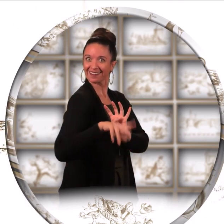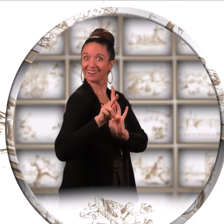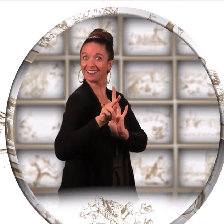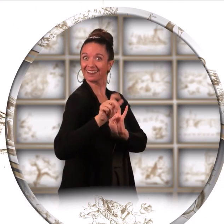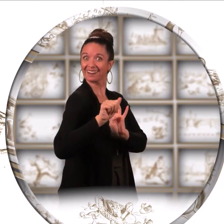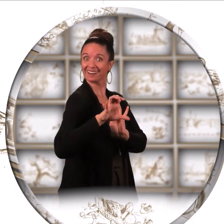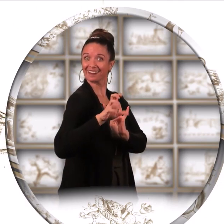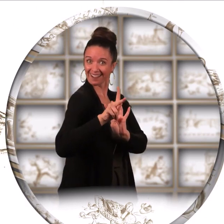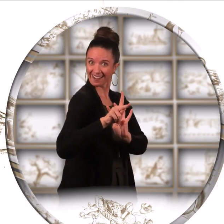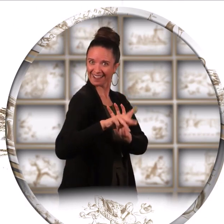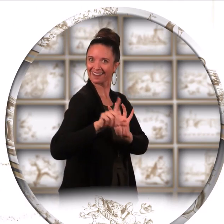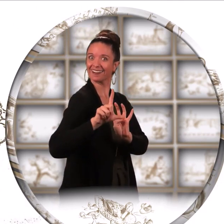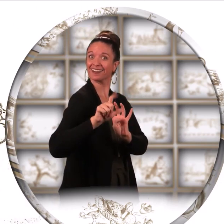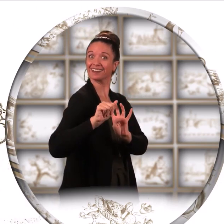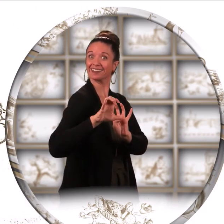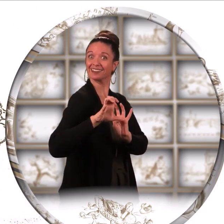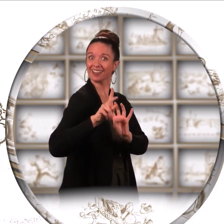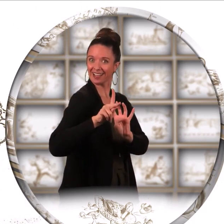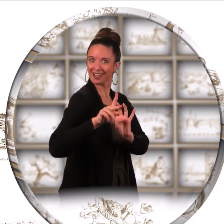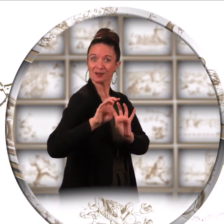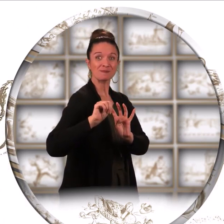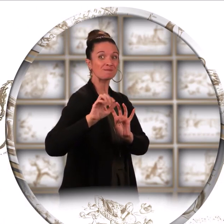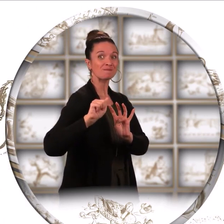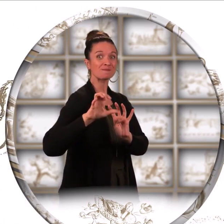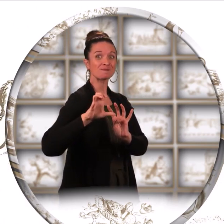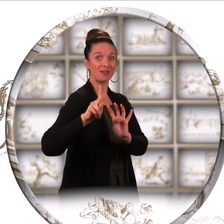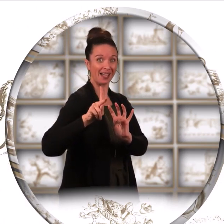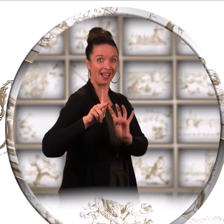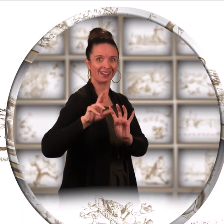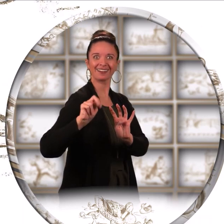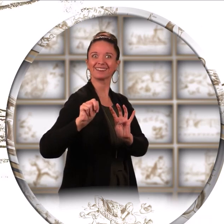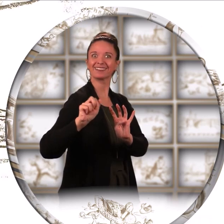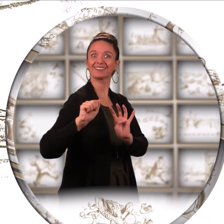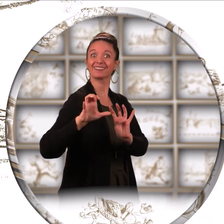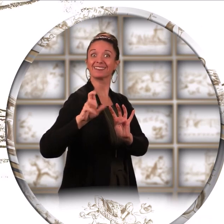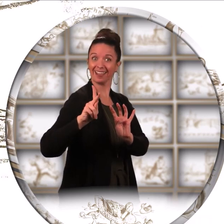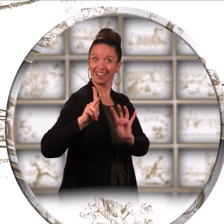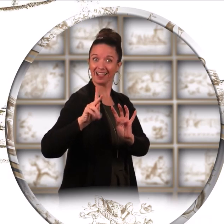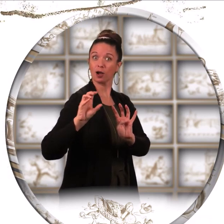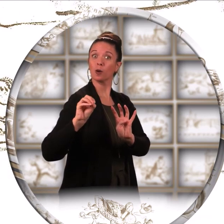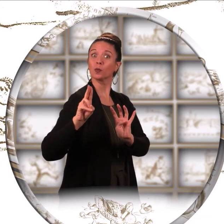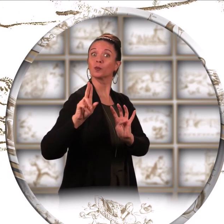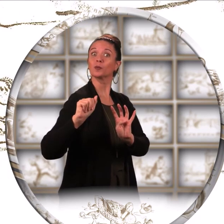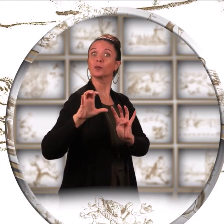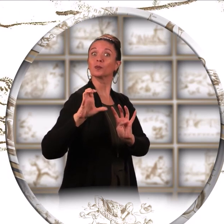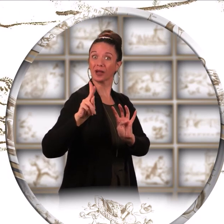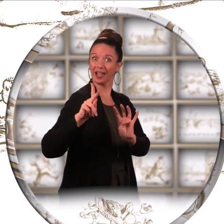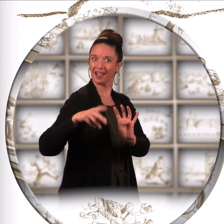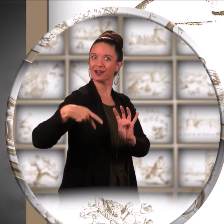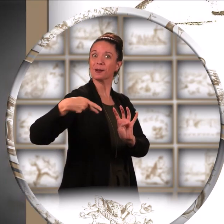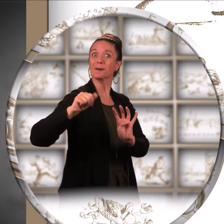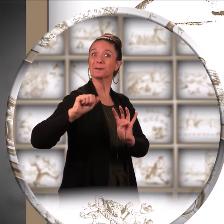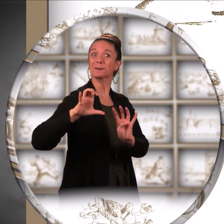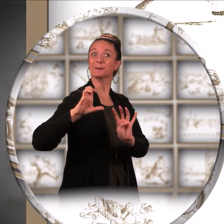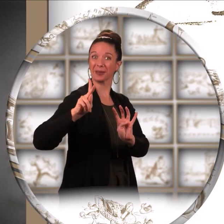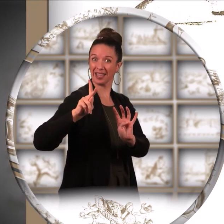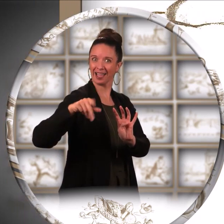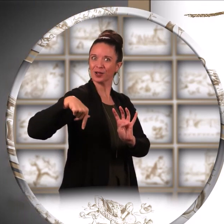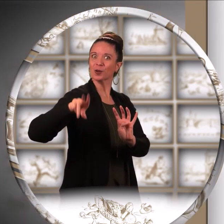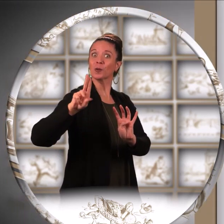Lack, Mack, Knack, Whack, Pack, and